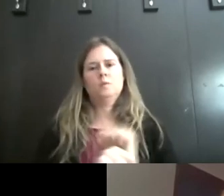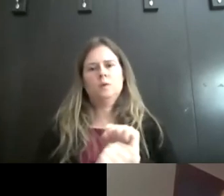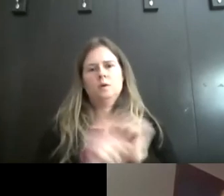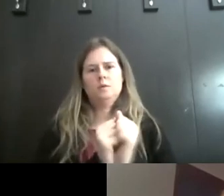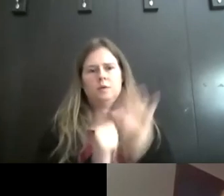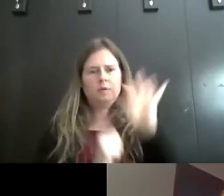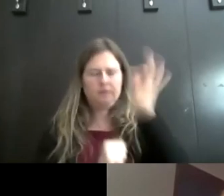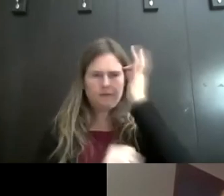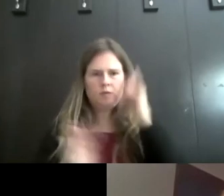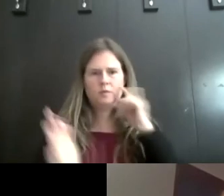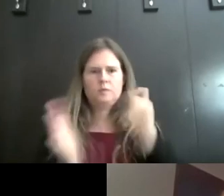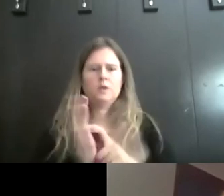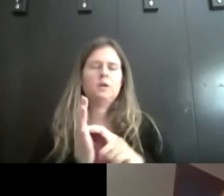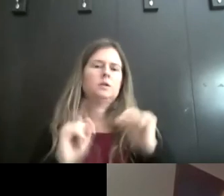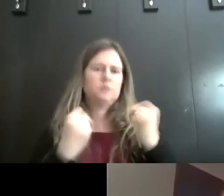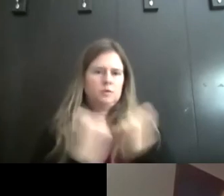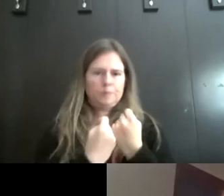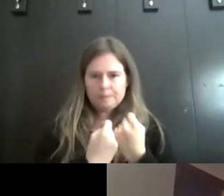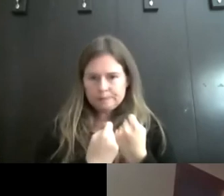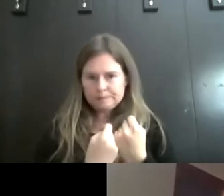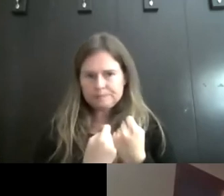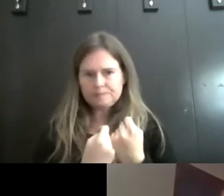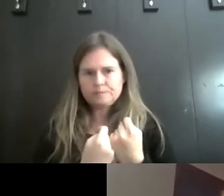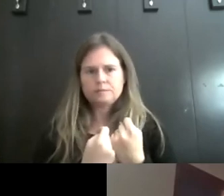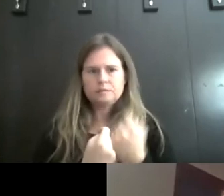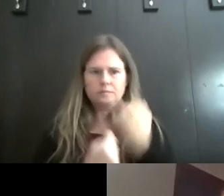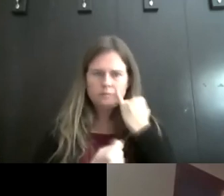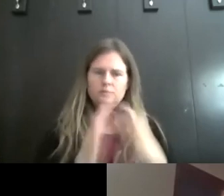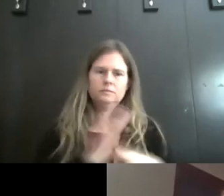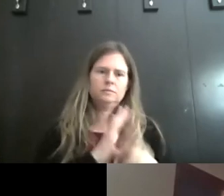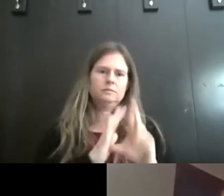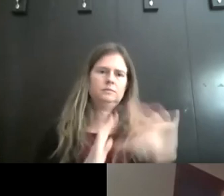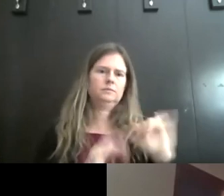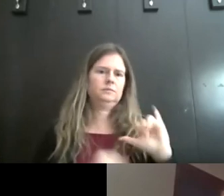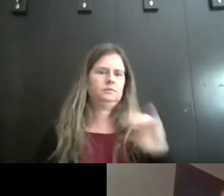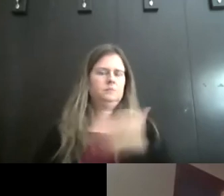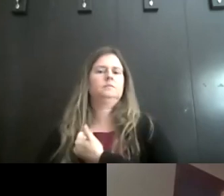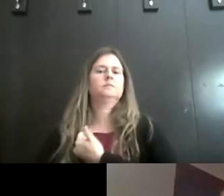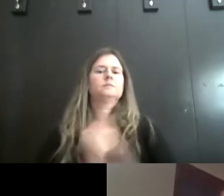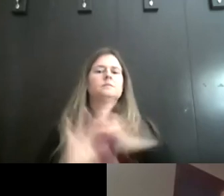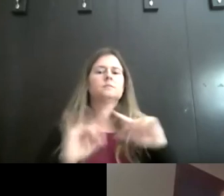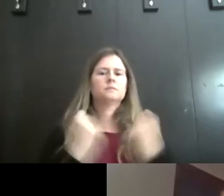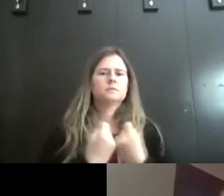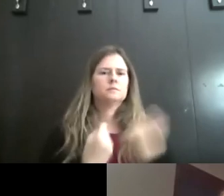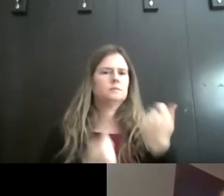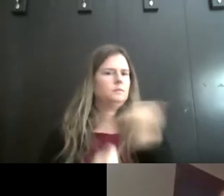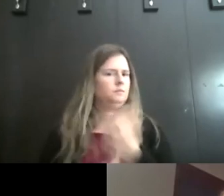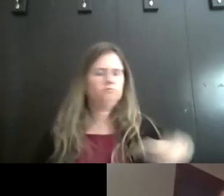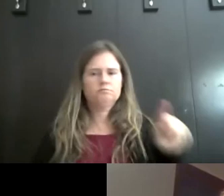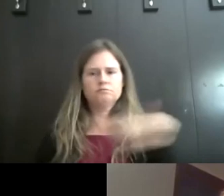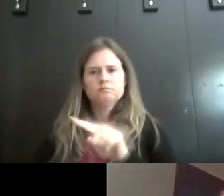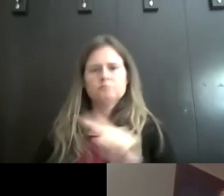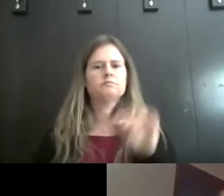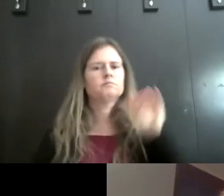If they're under review, like the Fernandino Tataviam, anybody can write an email to